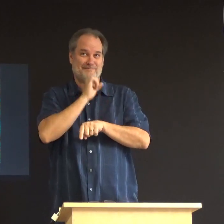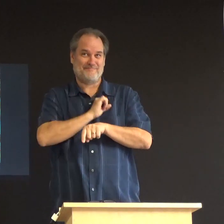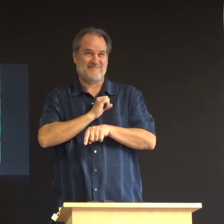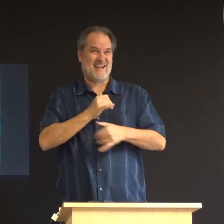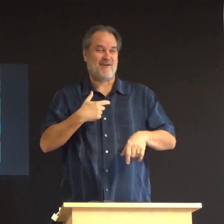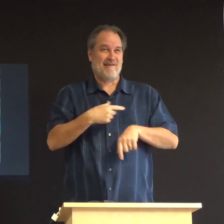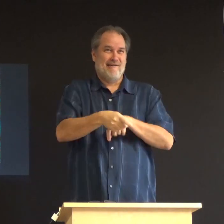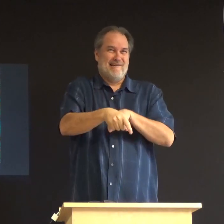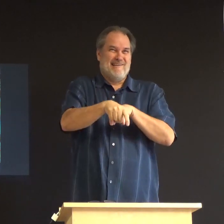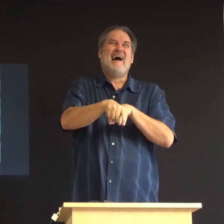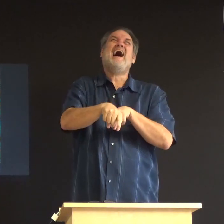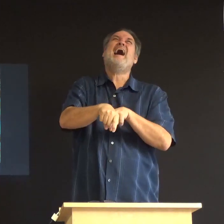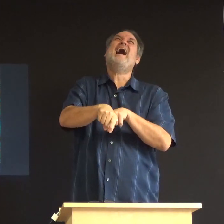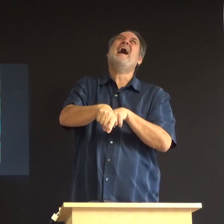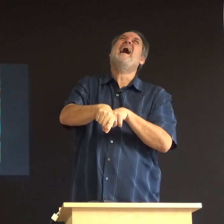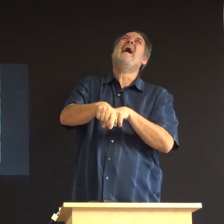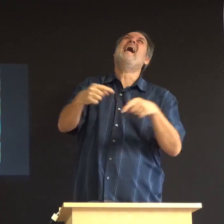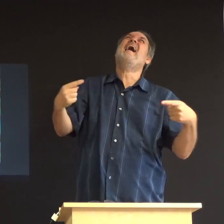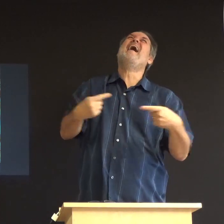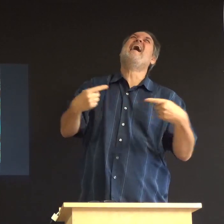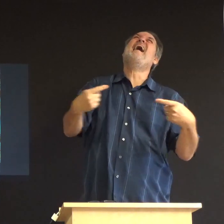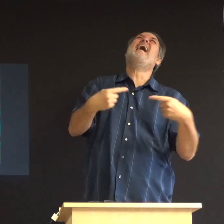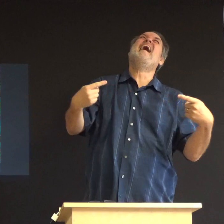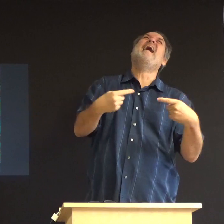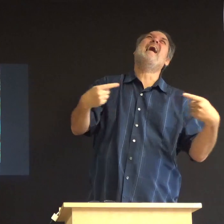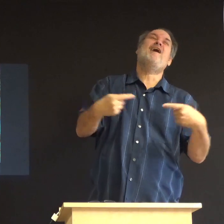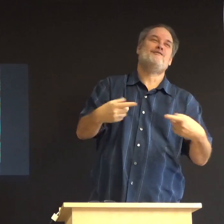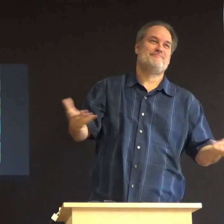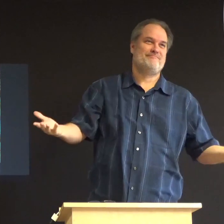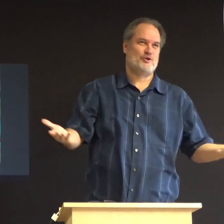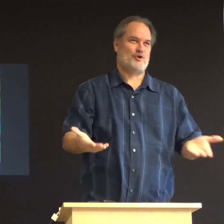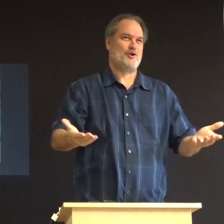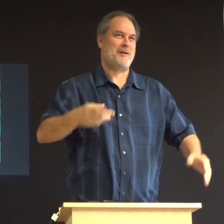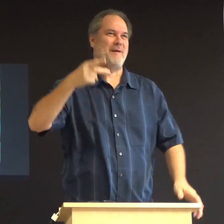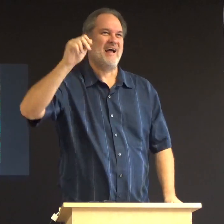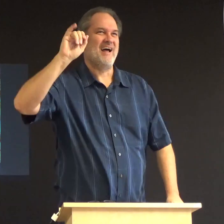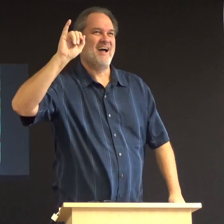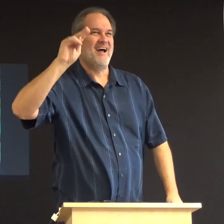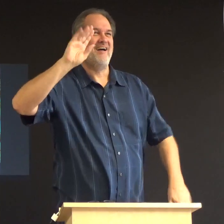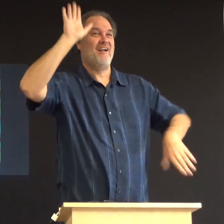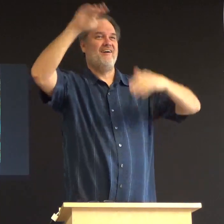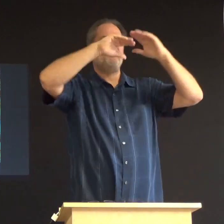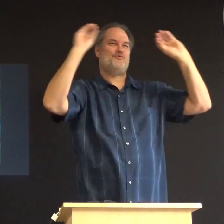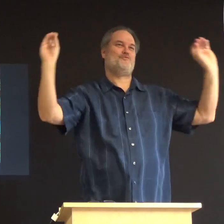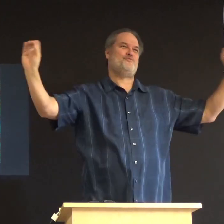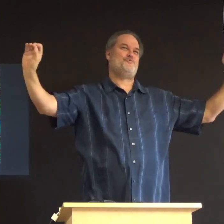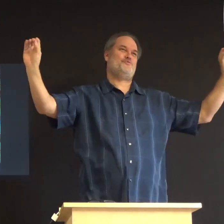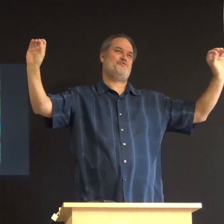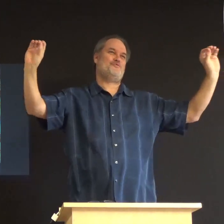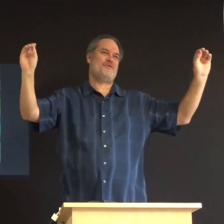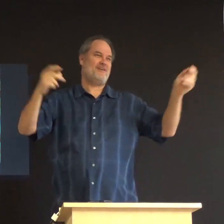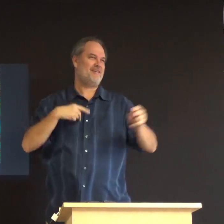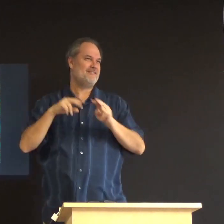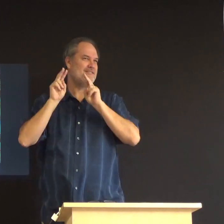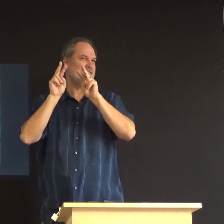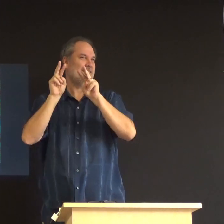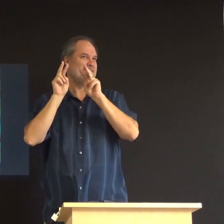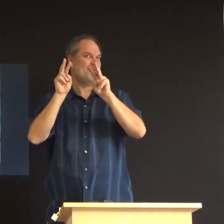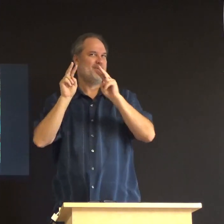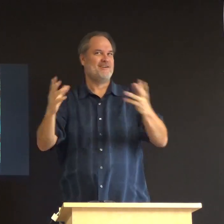to spin my leg all the way around. Now I can hardly lift it up without pain. Because here on earth, we're in pain. But heaven won't be